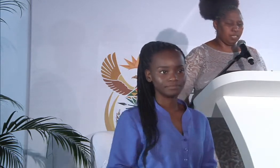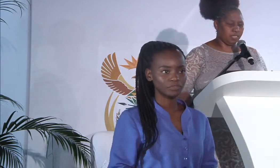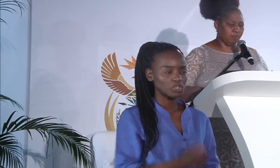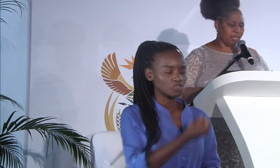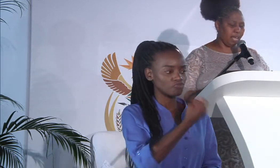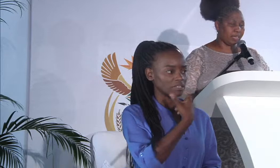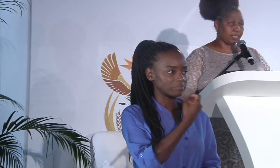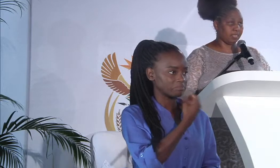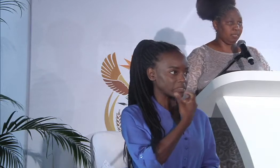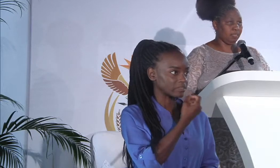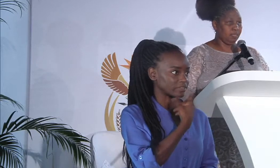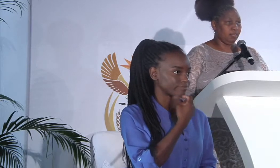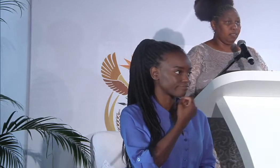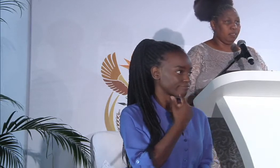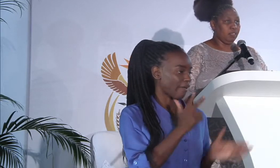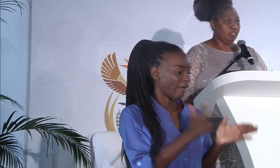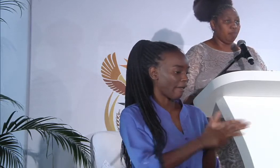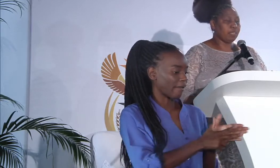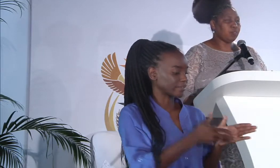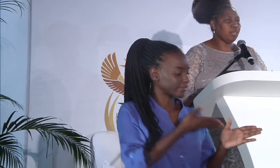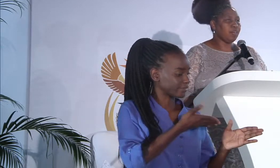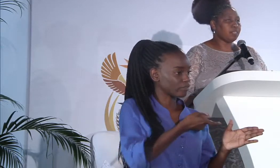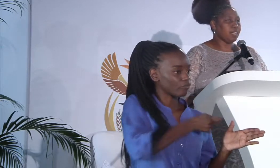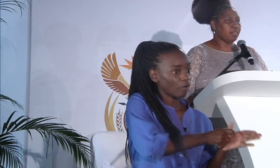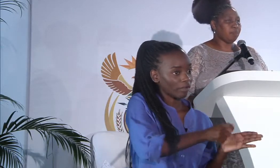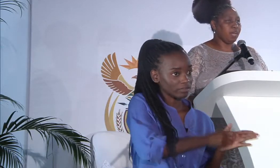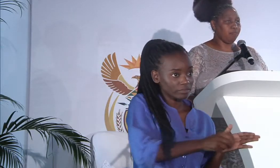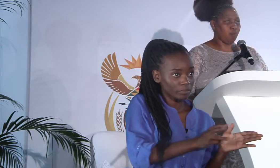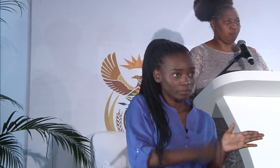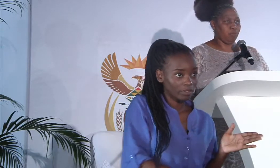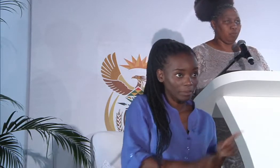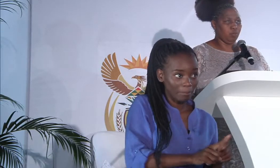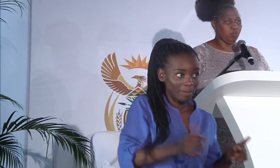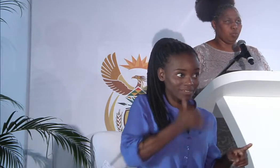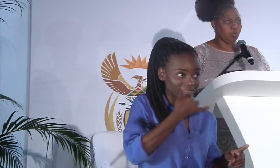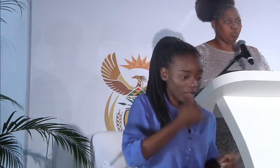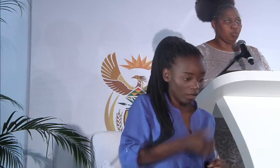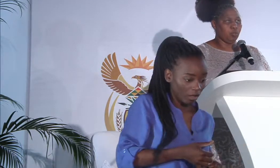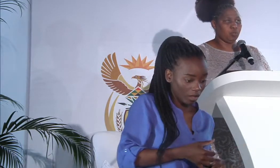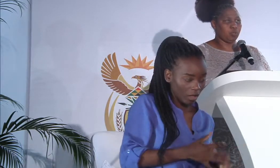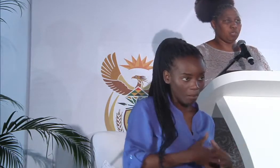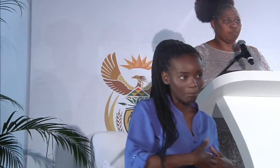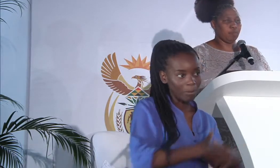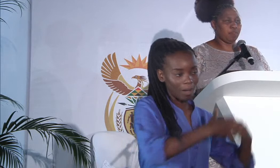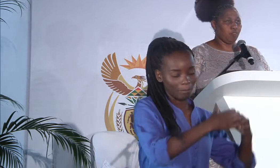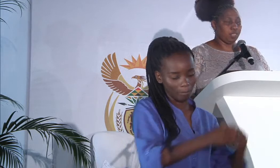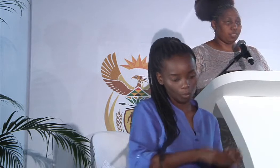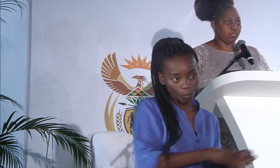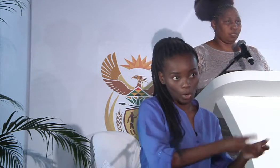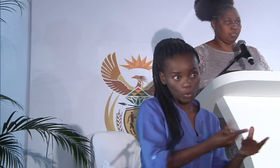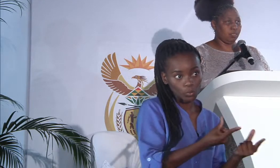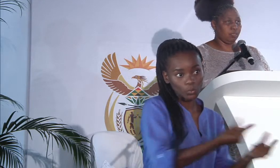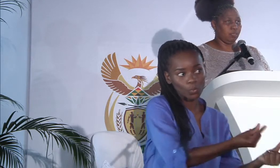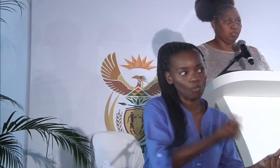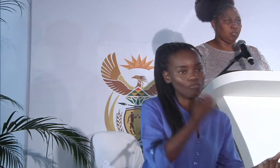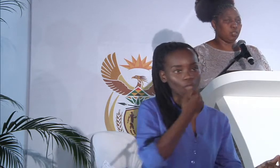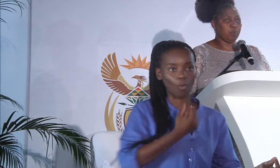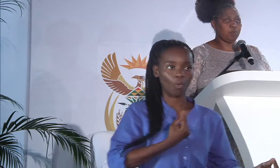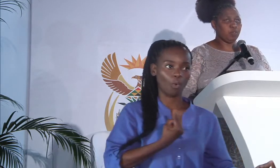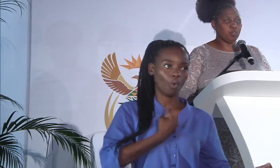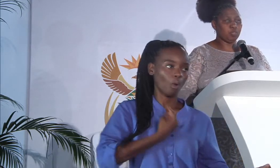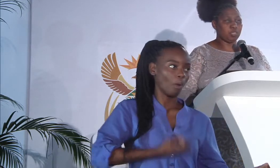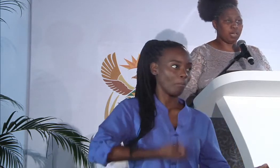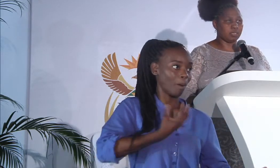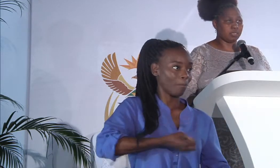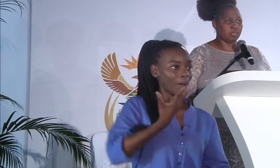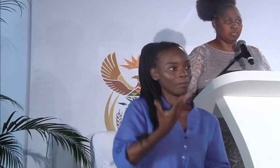and Treatment Act, but you never create the platform to give them a voice. So people who